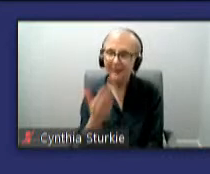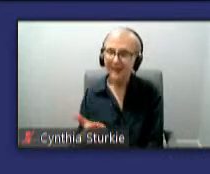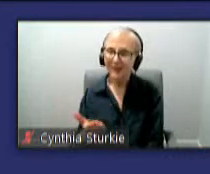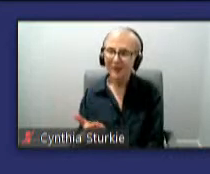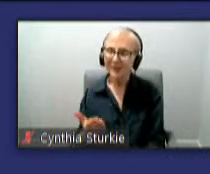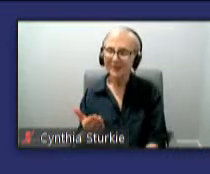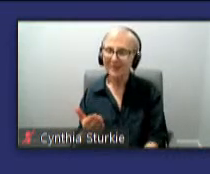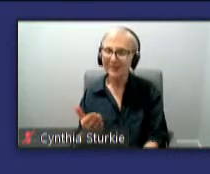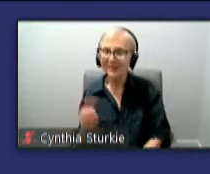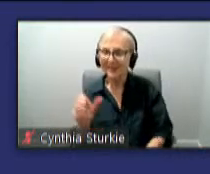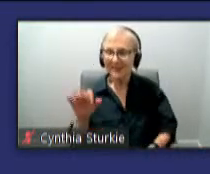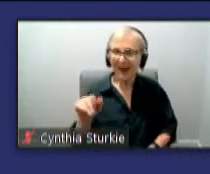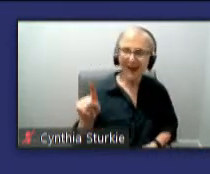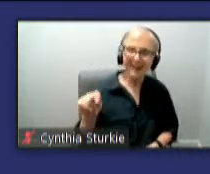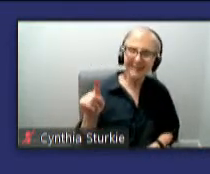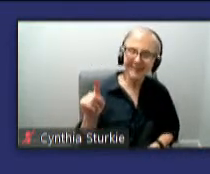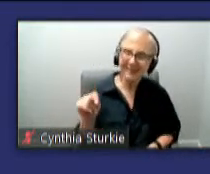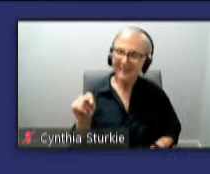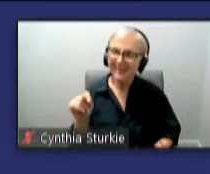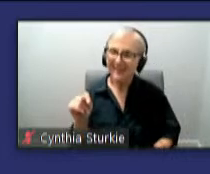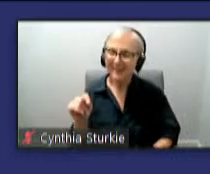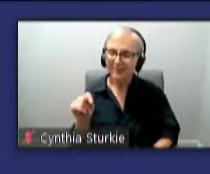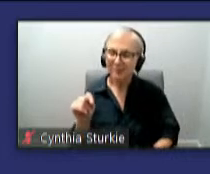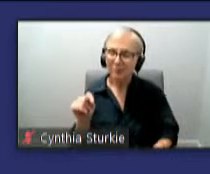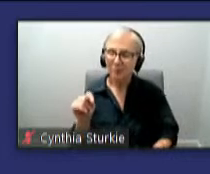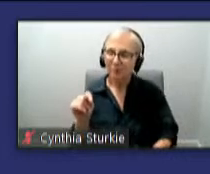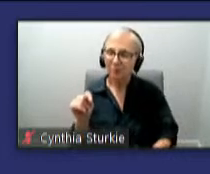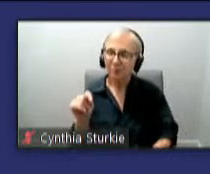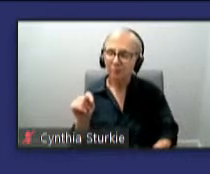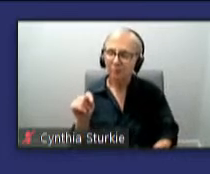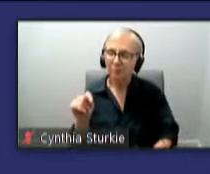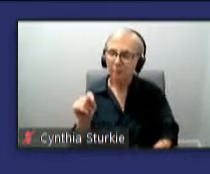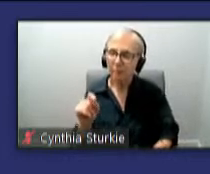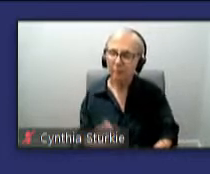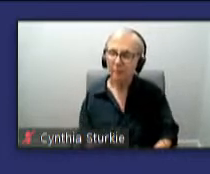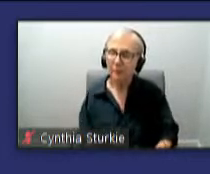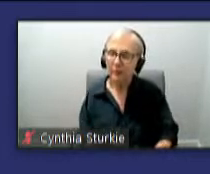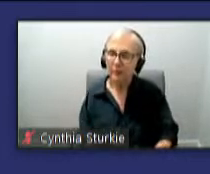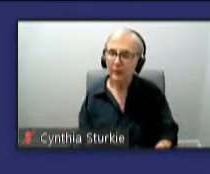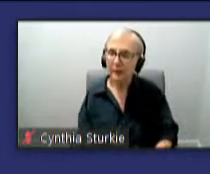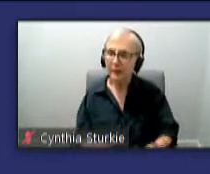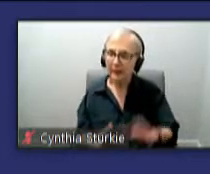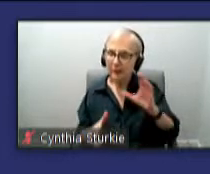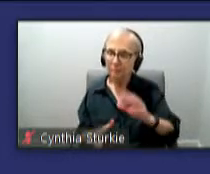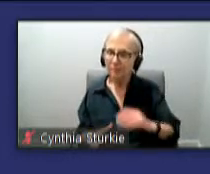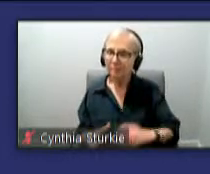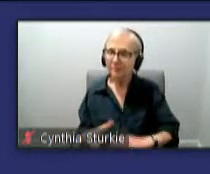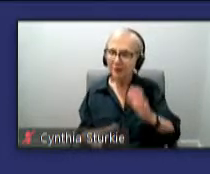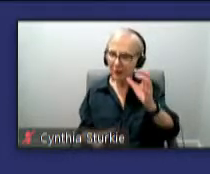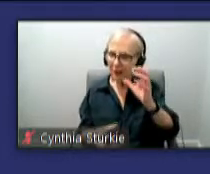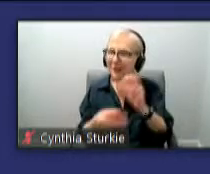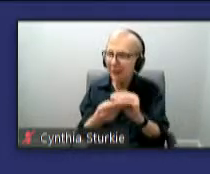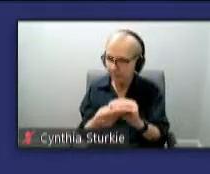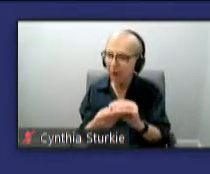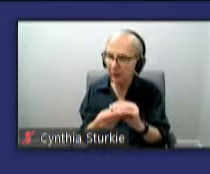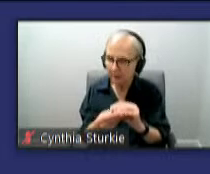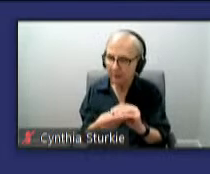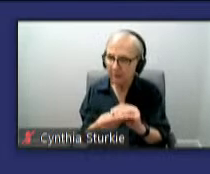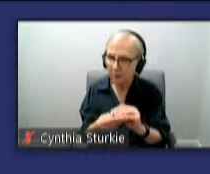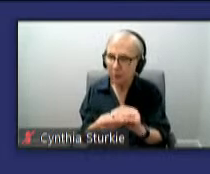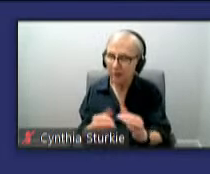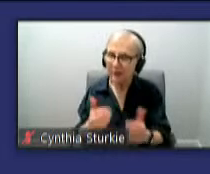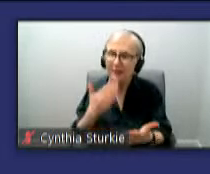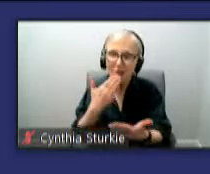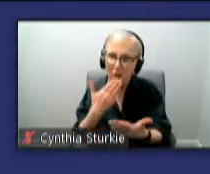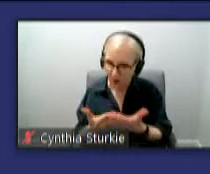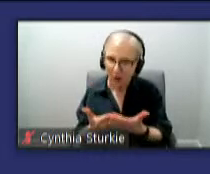Thank you, Scott. Well, in summary, we really are in a good